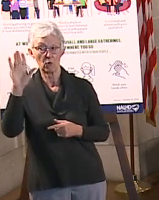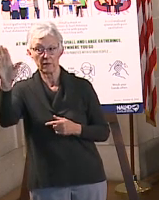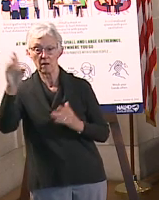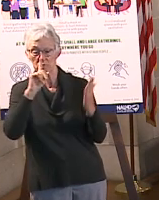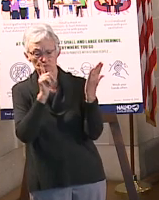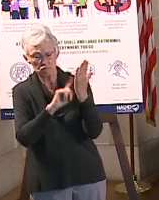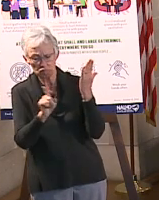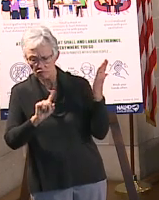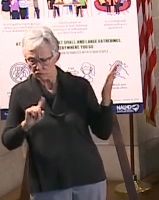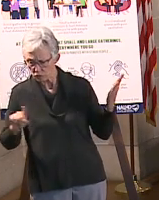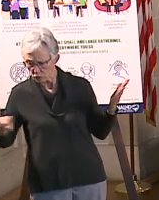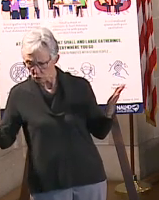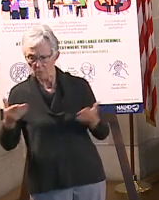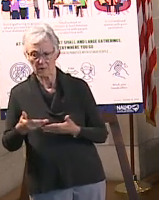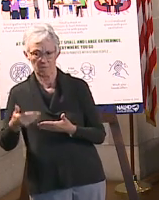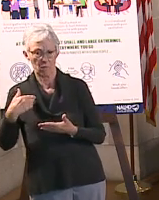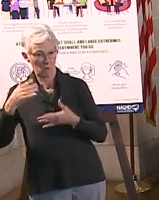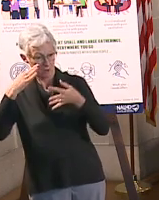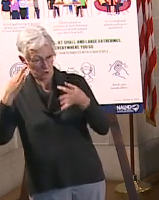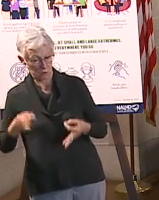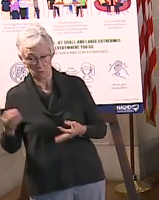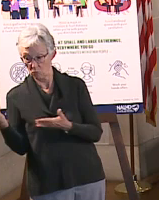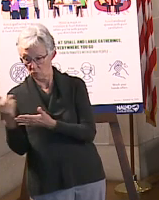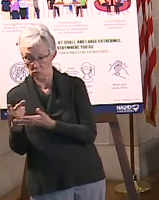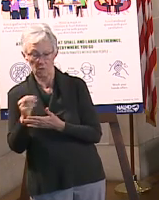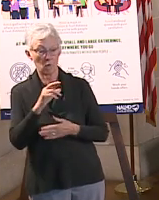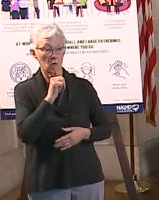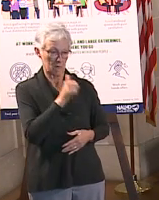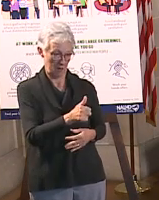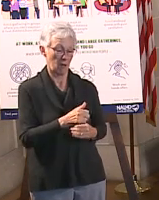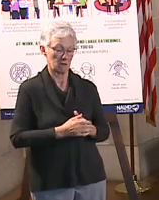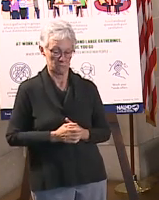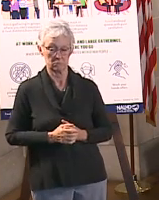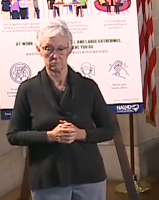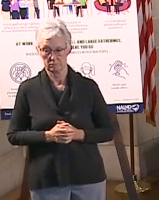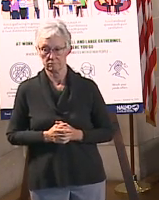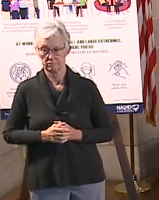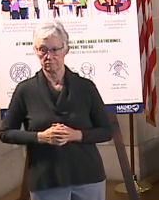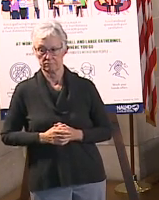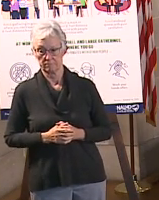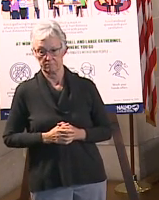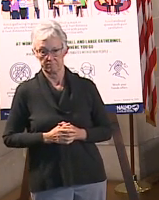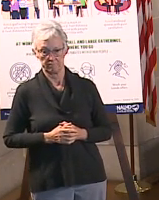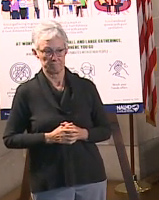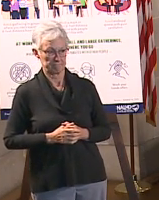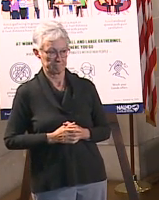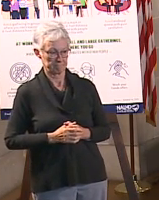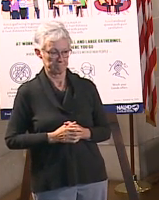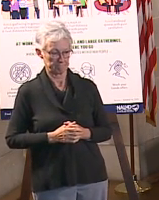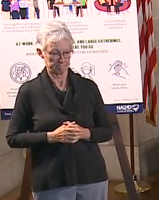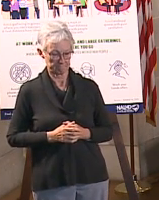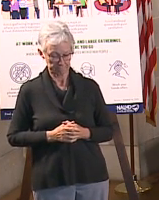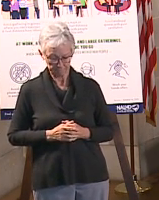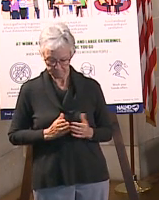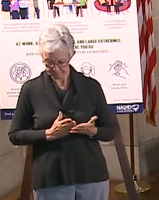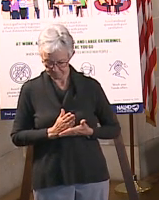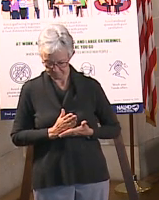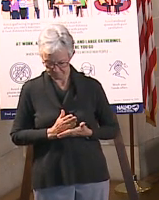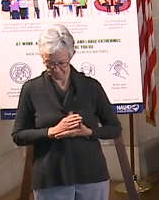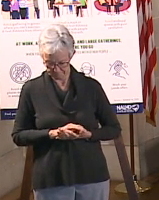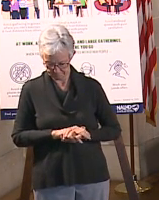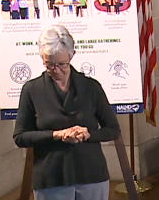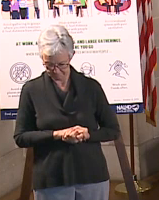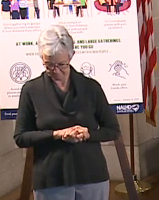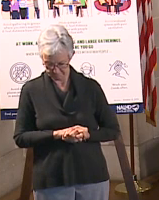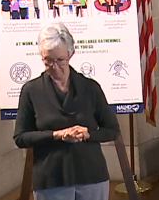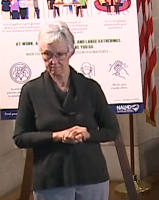next week and be able to expand the number of hospitals that are getting that. All right, next. So as I